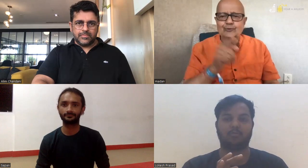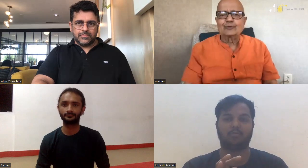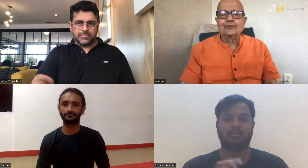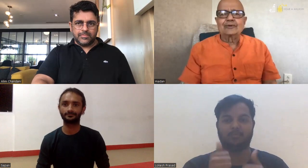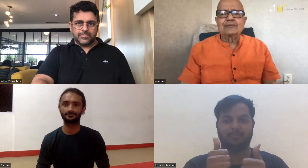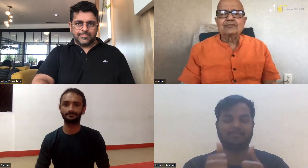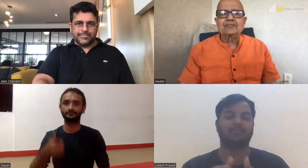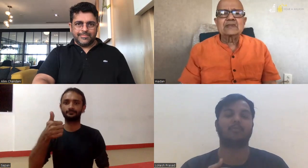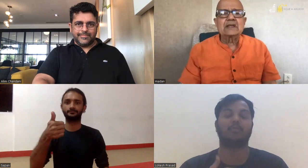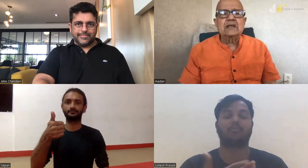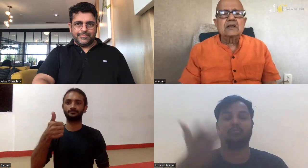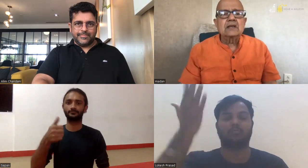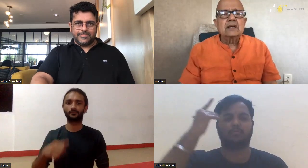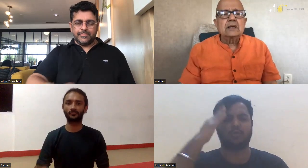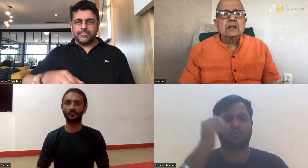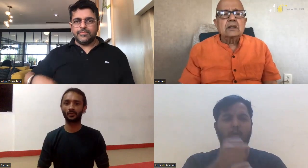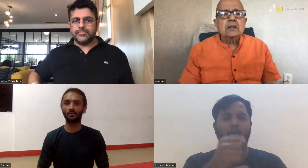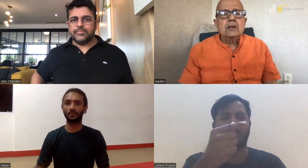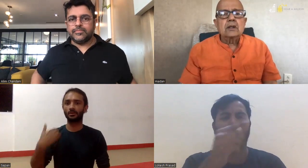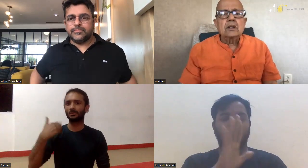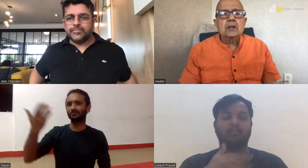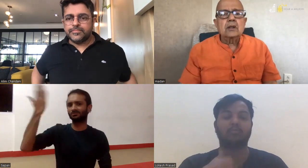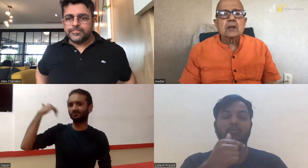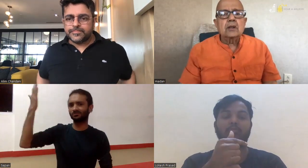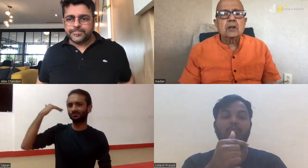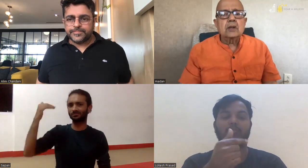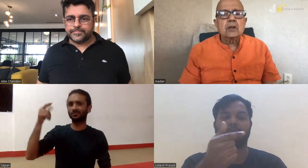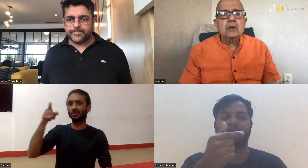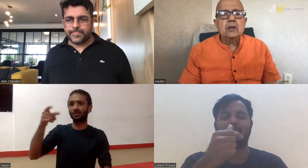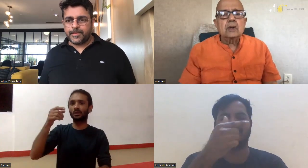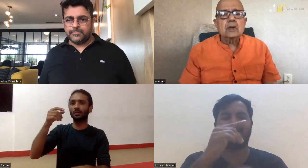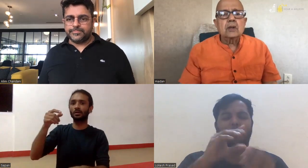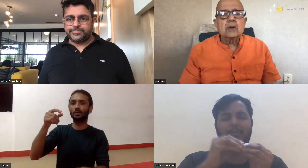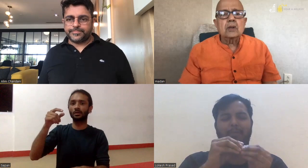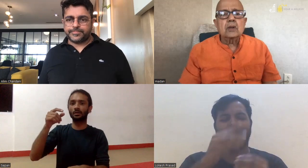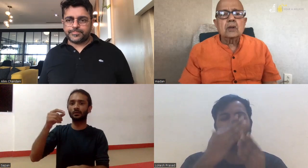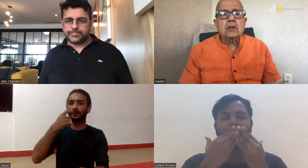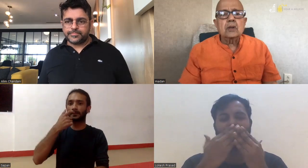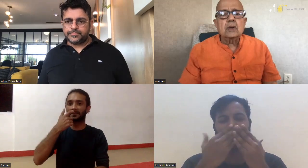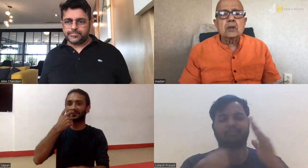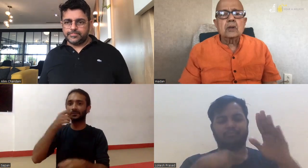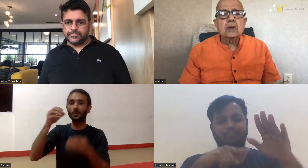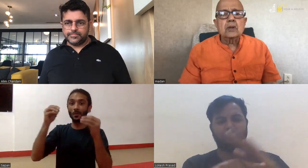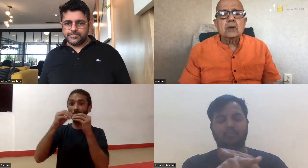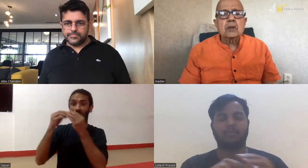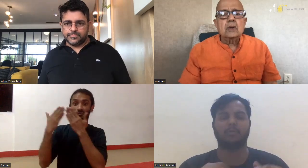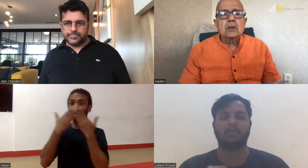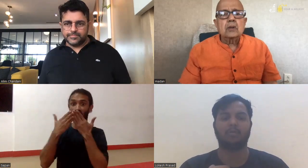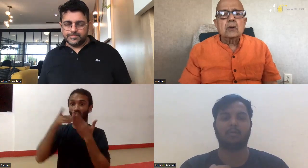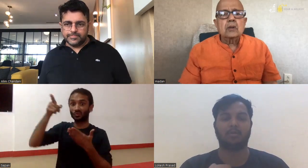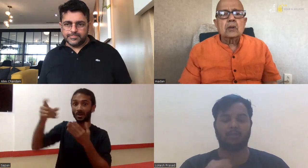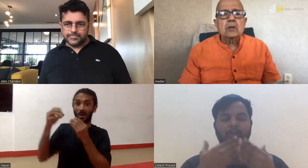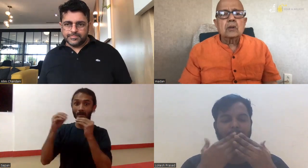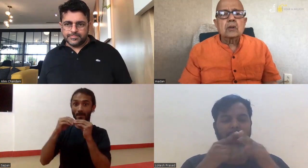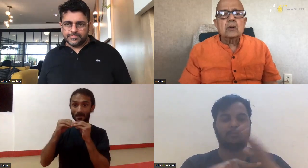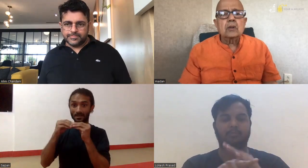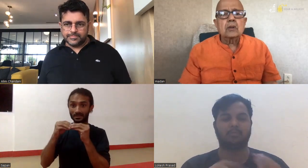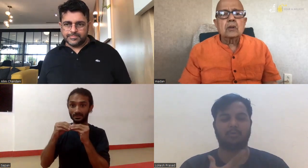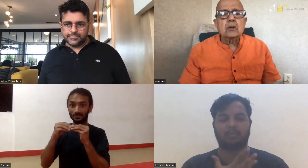up. I joined the community. Then DAD association started, and I got into